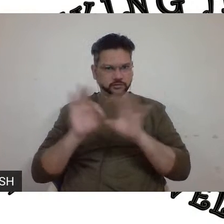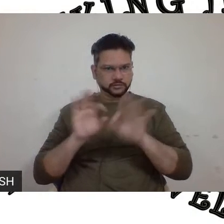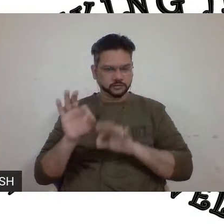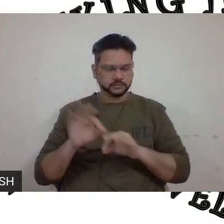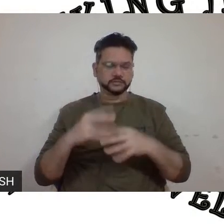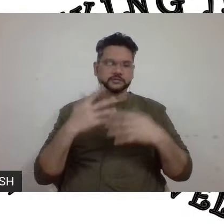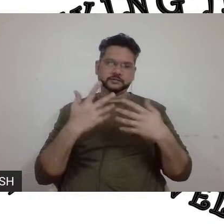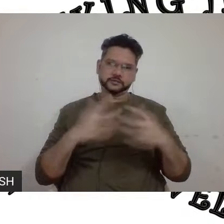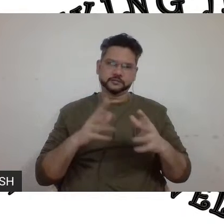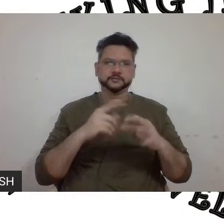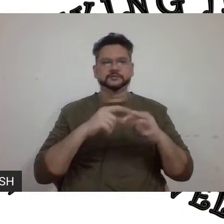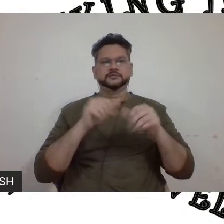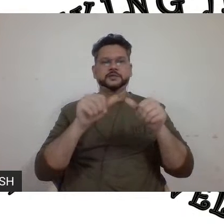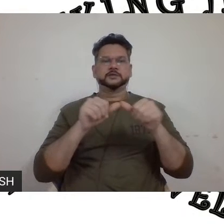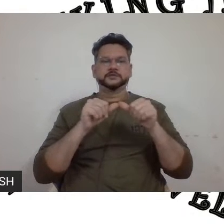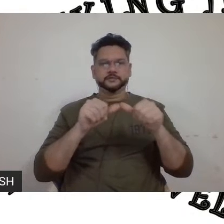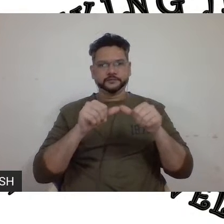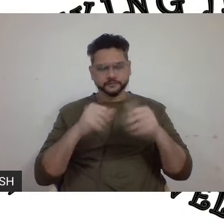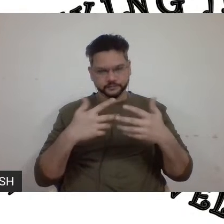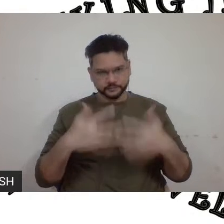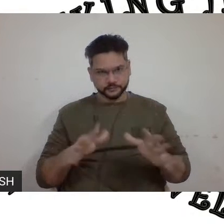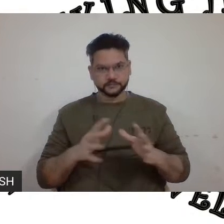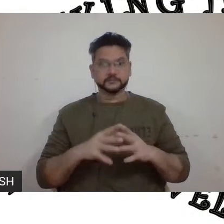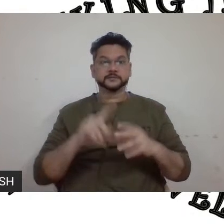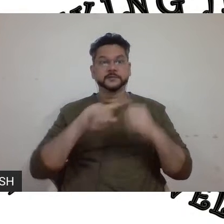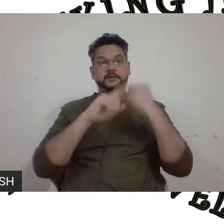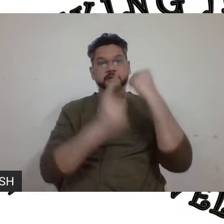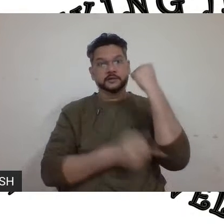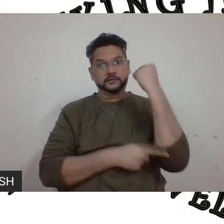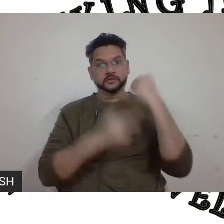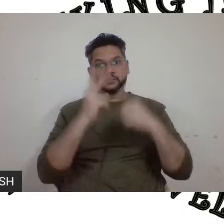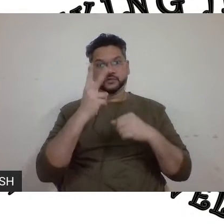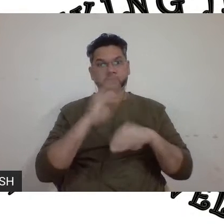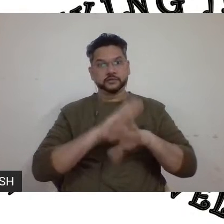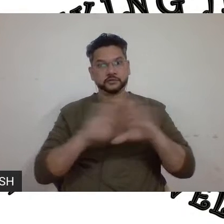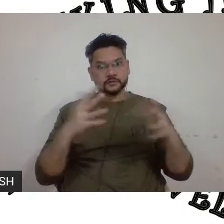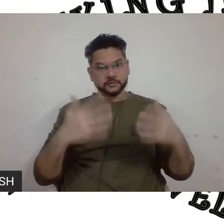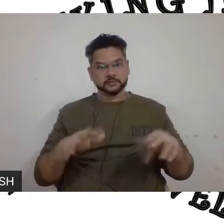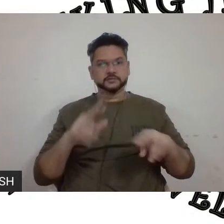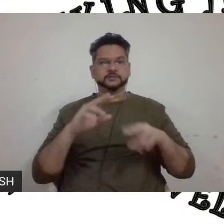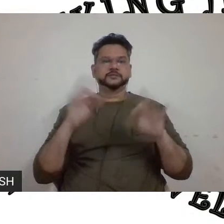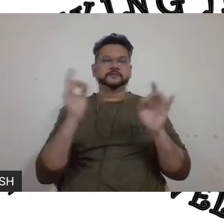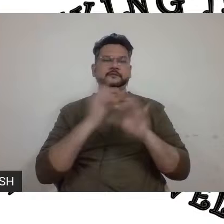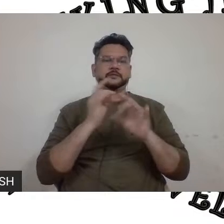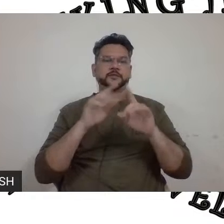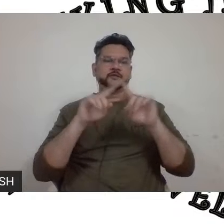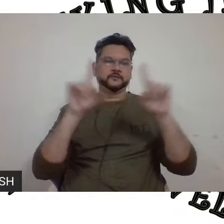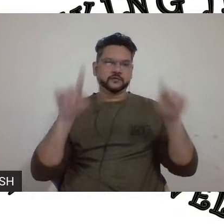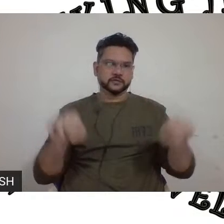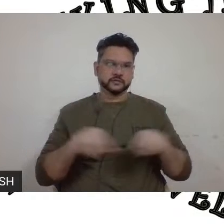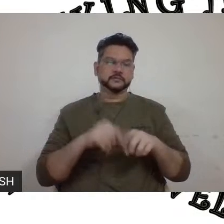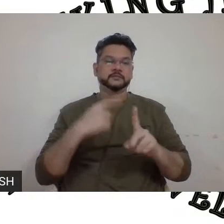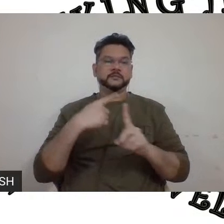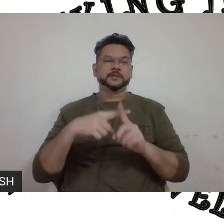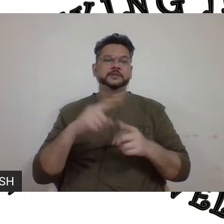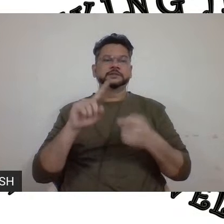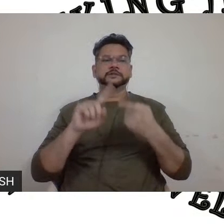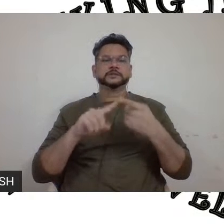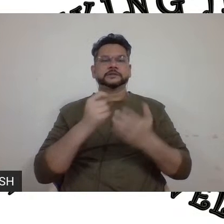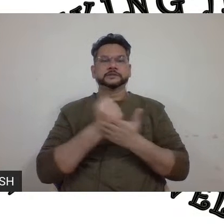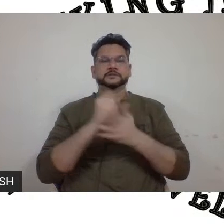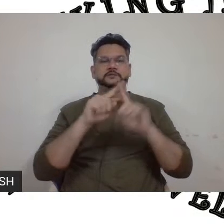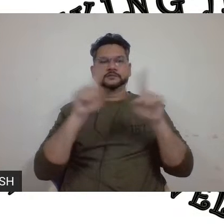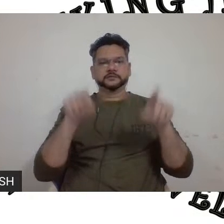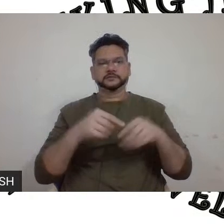the end after 2 p.m. and e-certificate also for this. Now I request